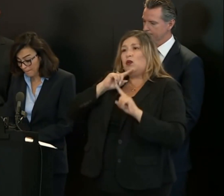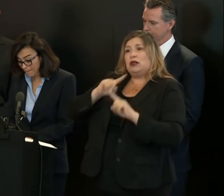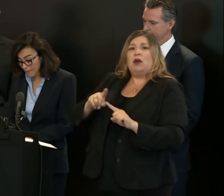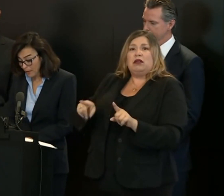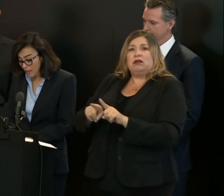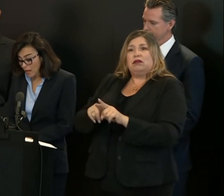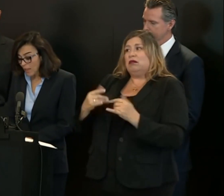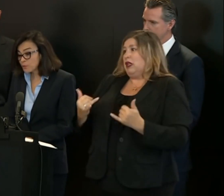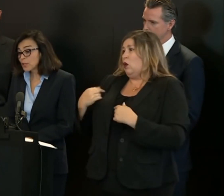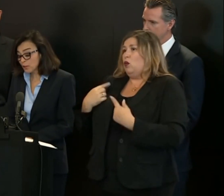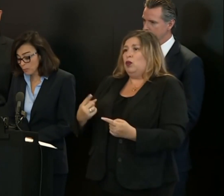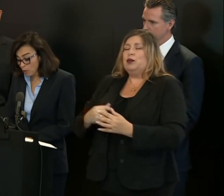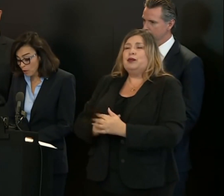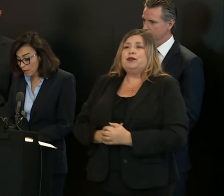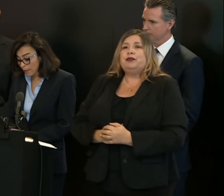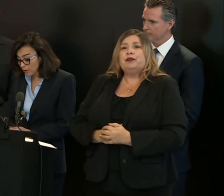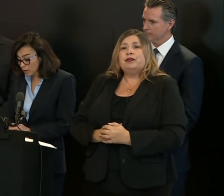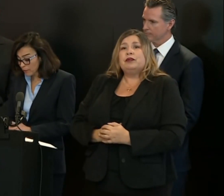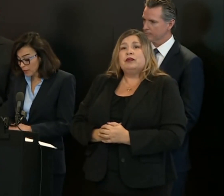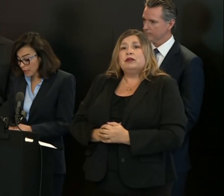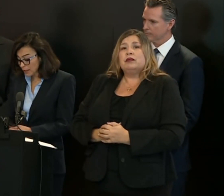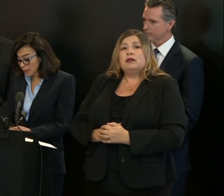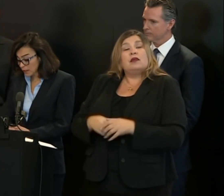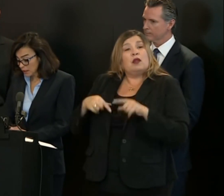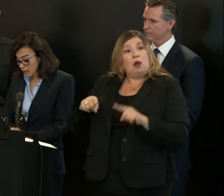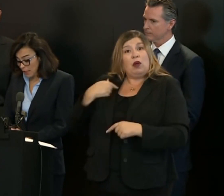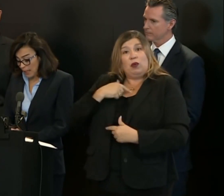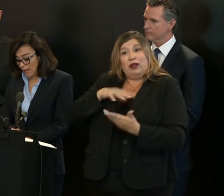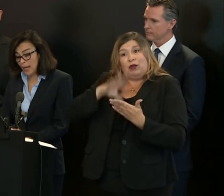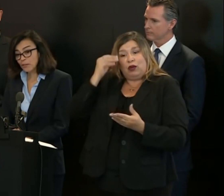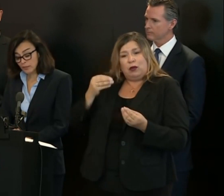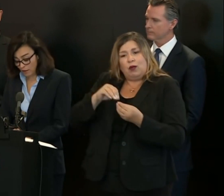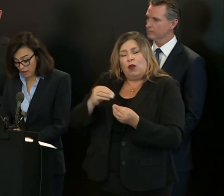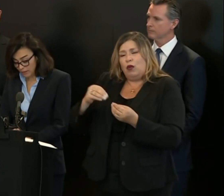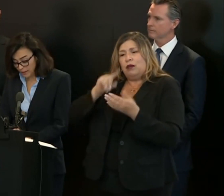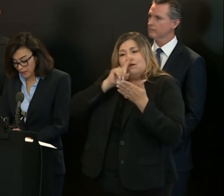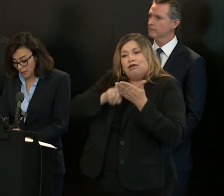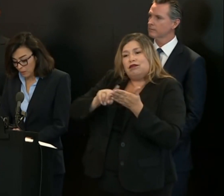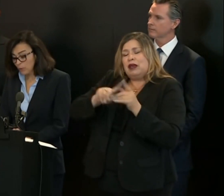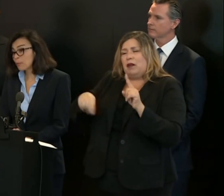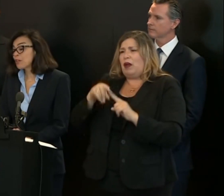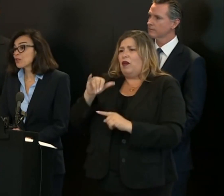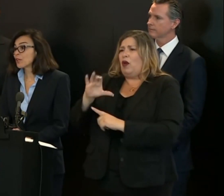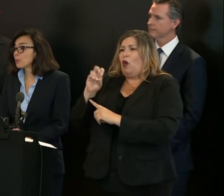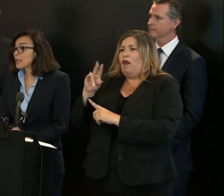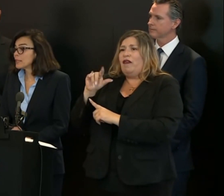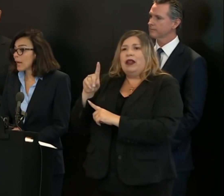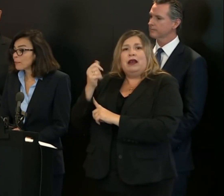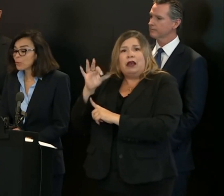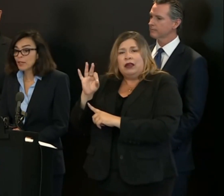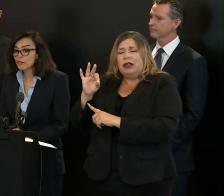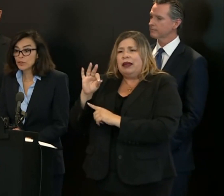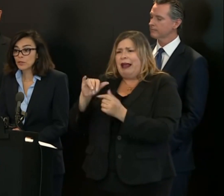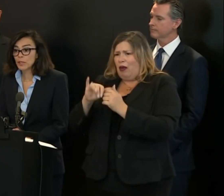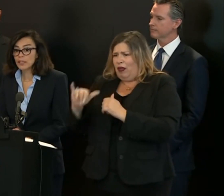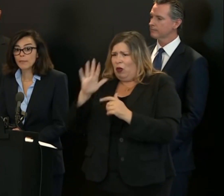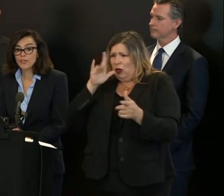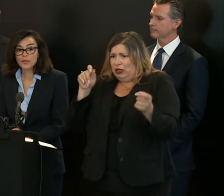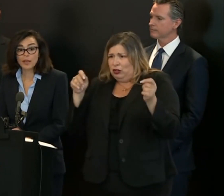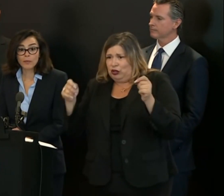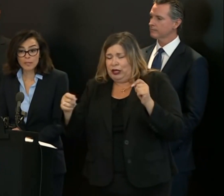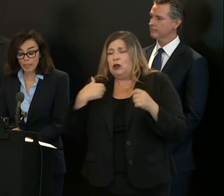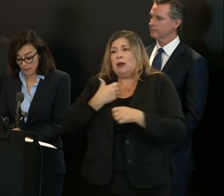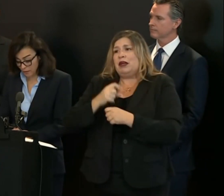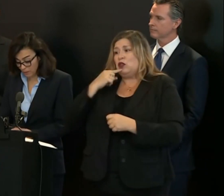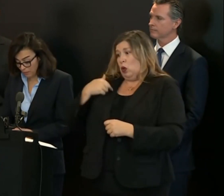date. As we learn more about COVID-19 and how it evolves, we will be sure that we adapt whatever we're doing to